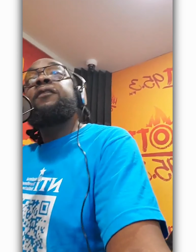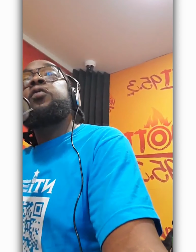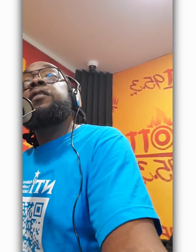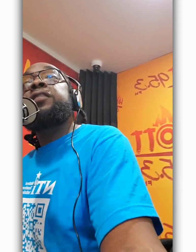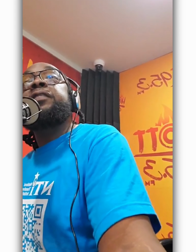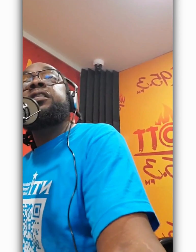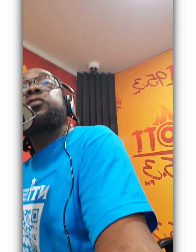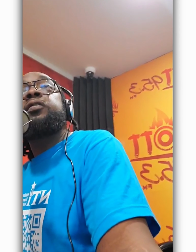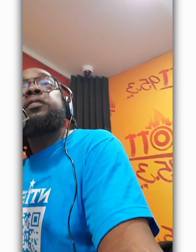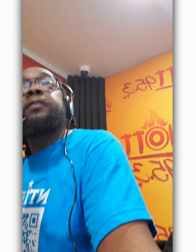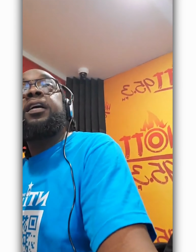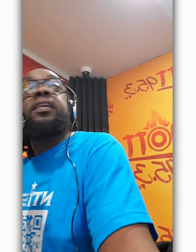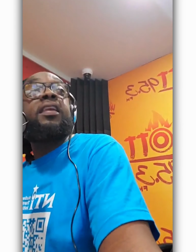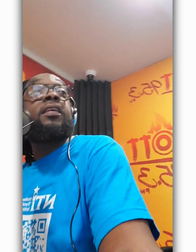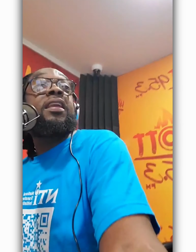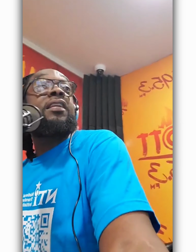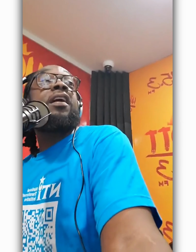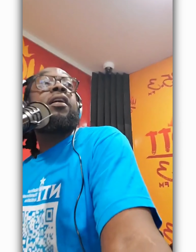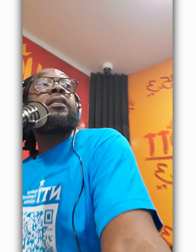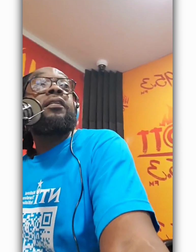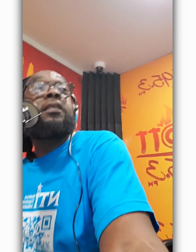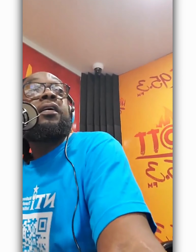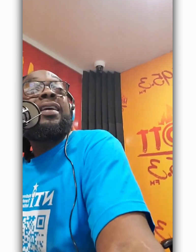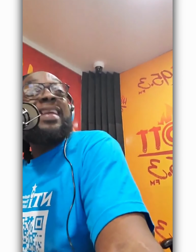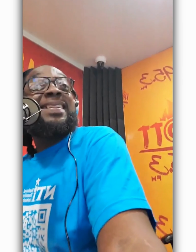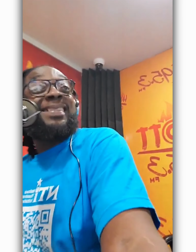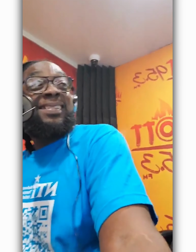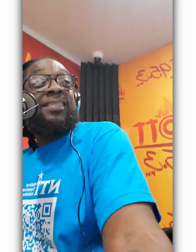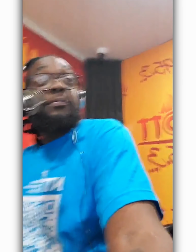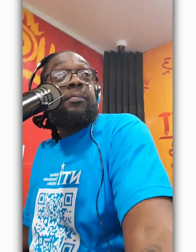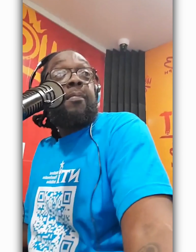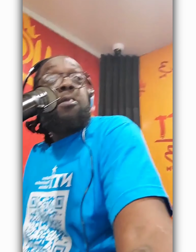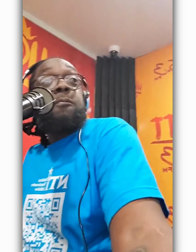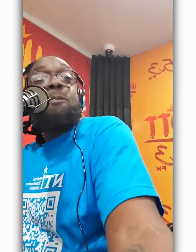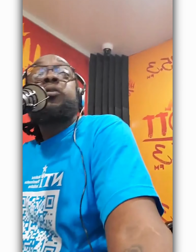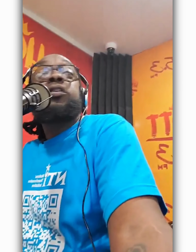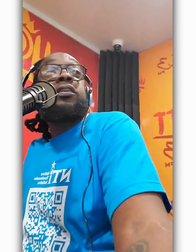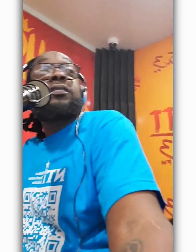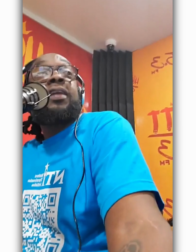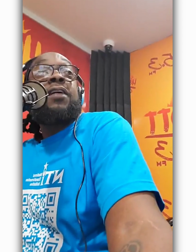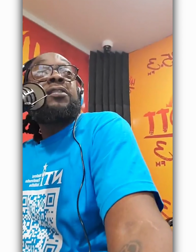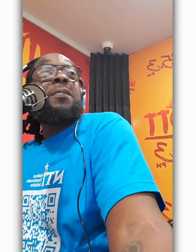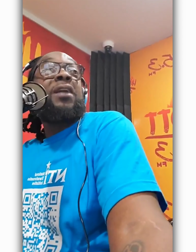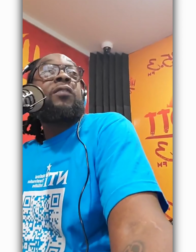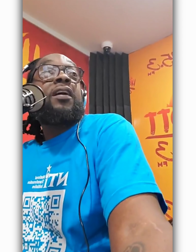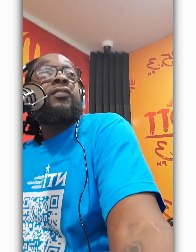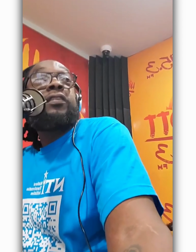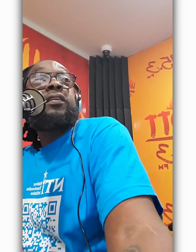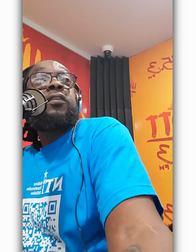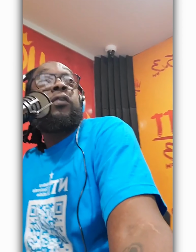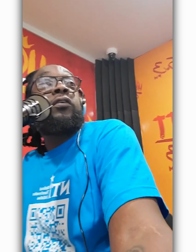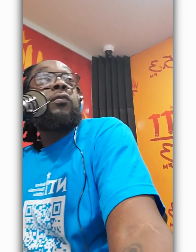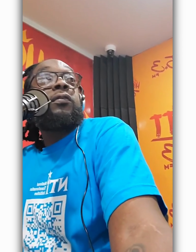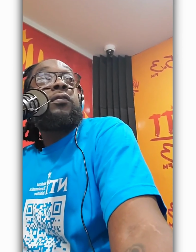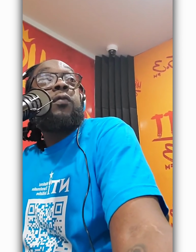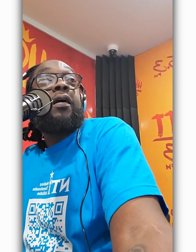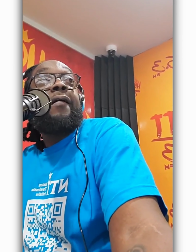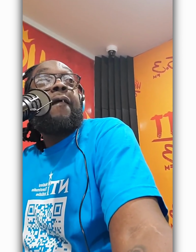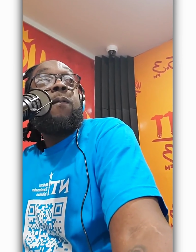4 or 5 years old, kindergarten, in the system, should learn sign language, no matter what country, anywhere you are. Right.